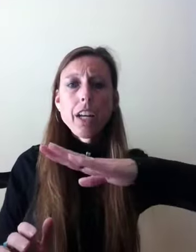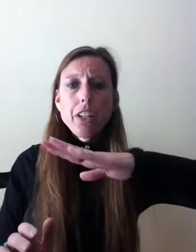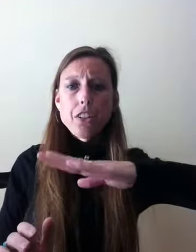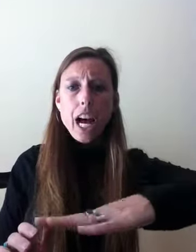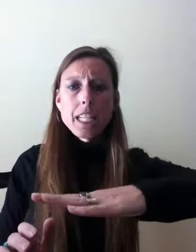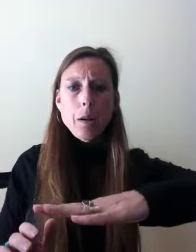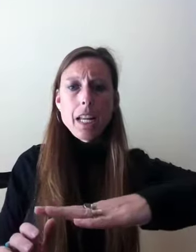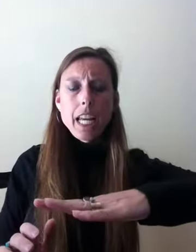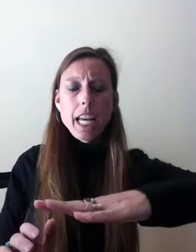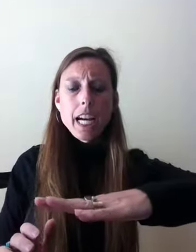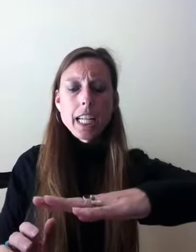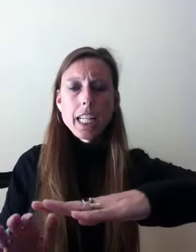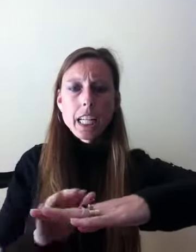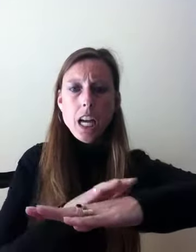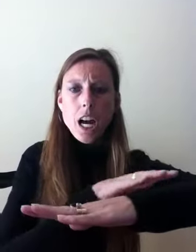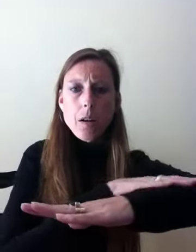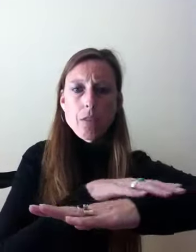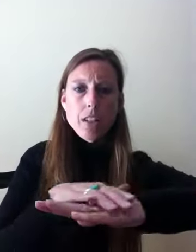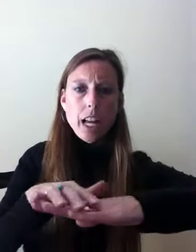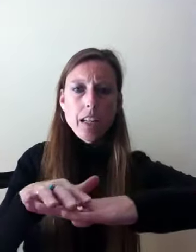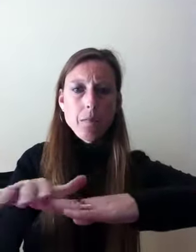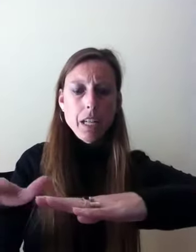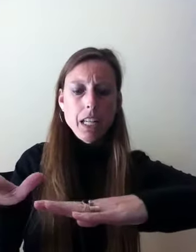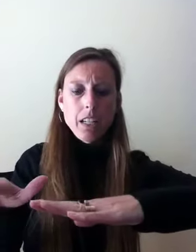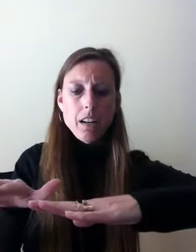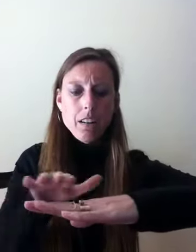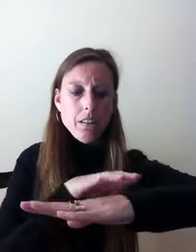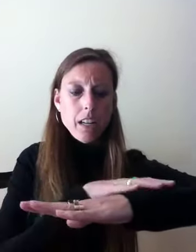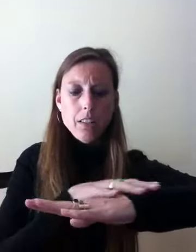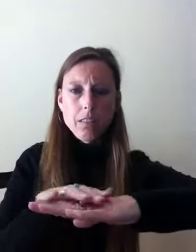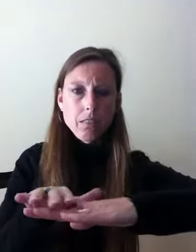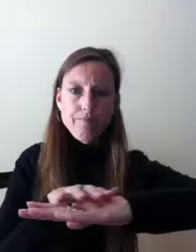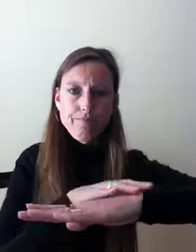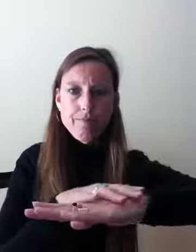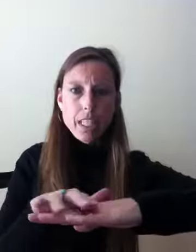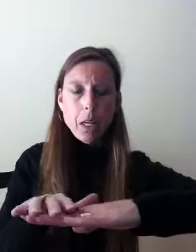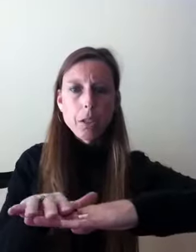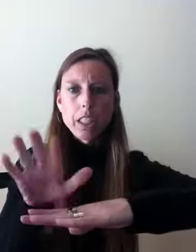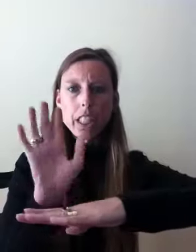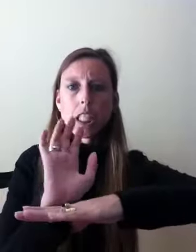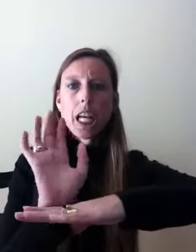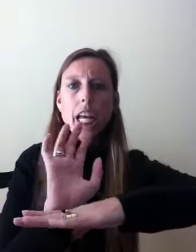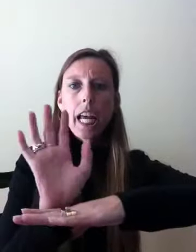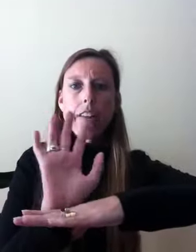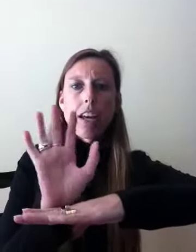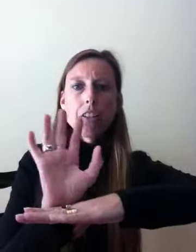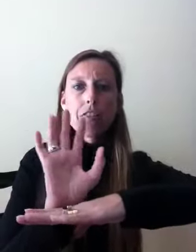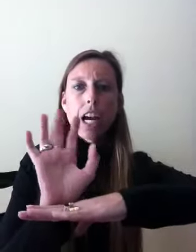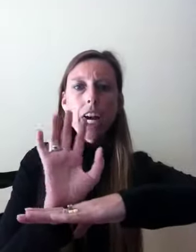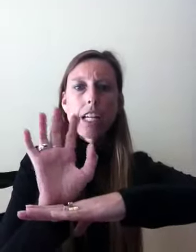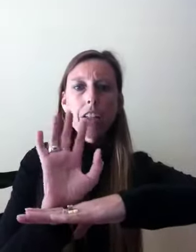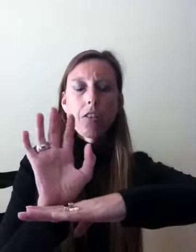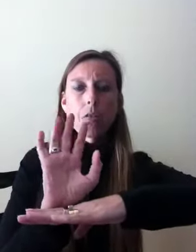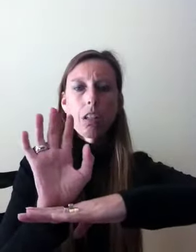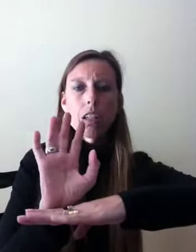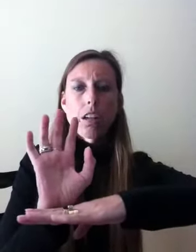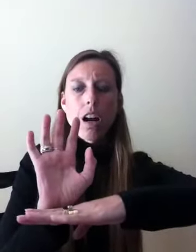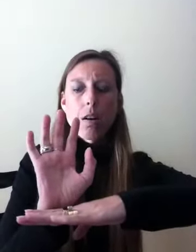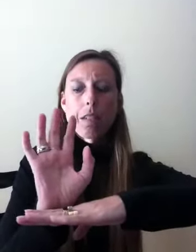your non-dominant hand, just kind of making a nice little table here. And then you've got your